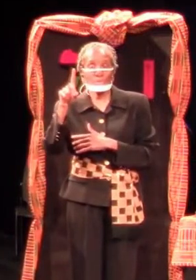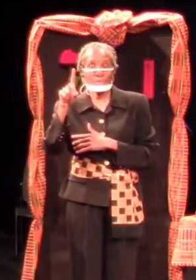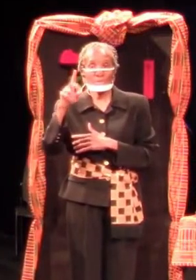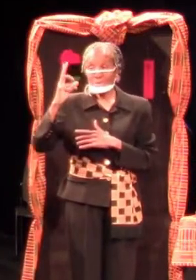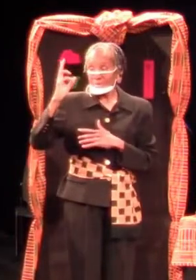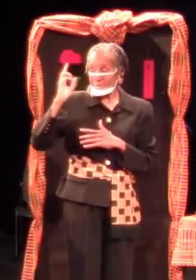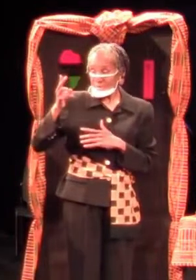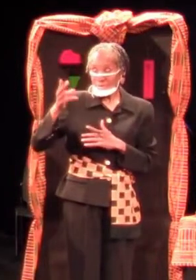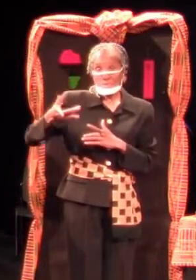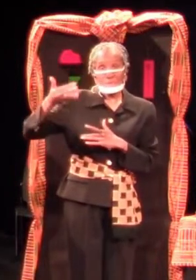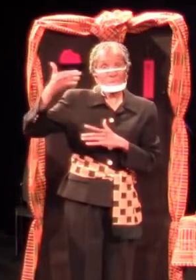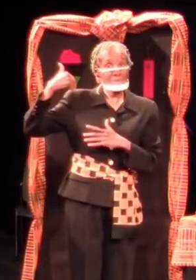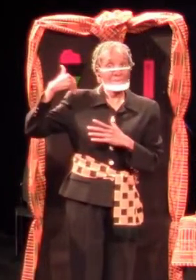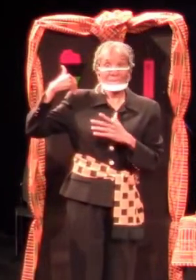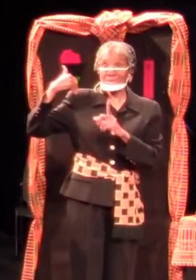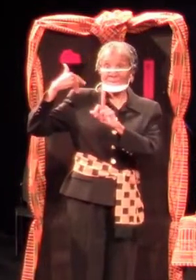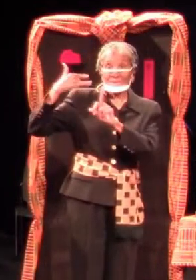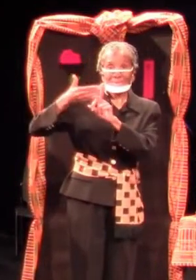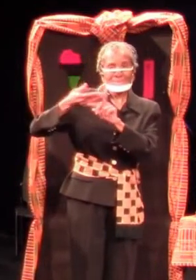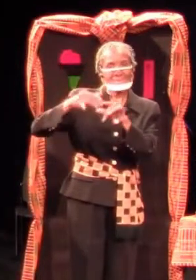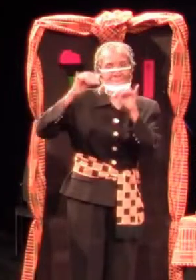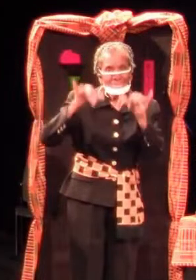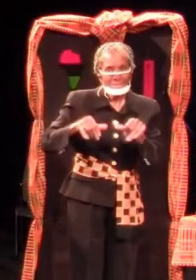All history is a current event.